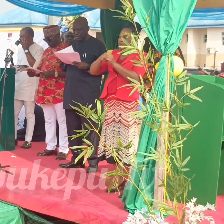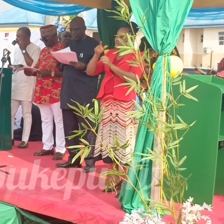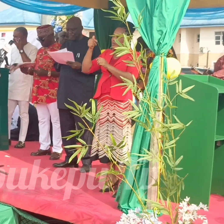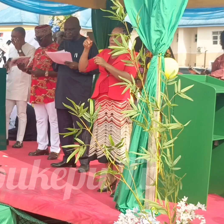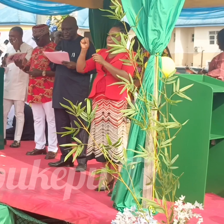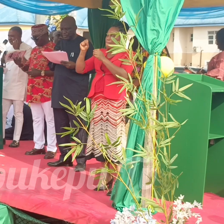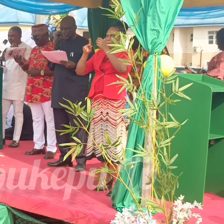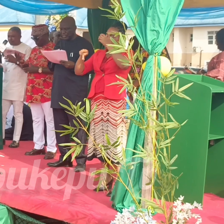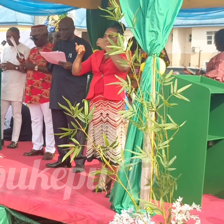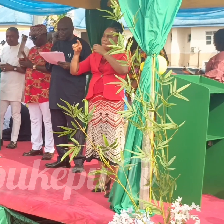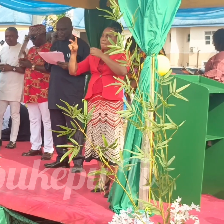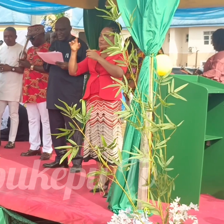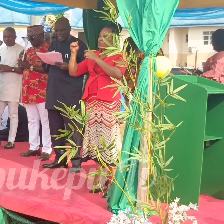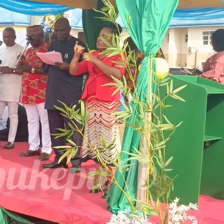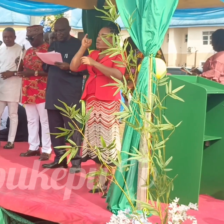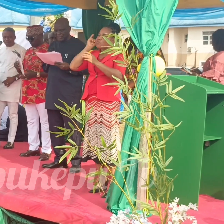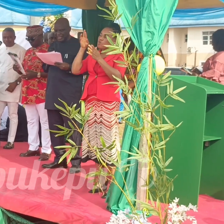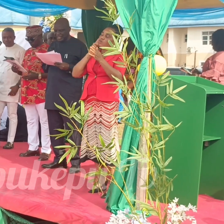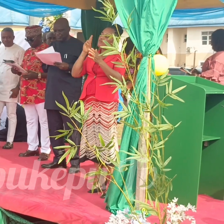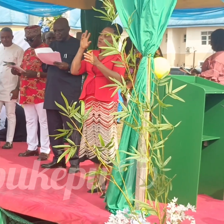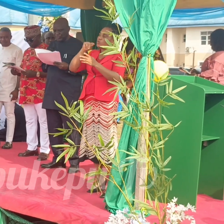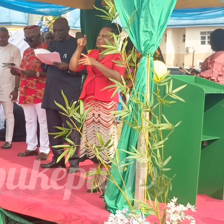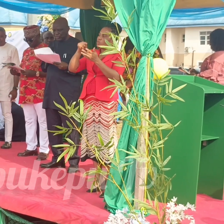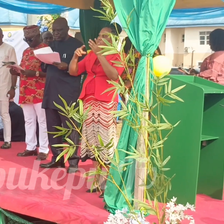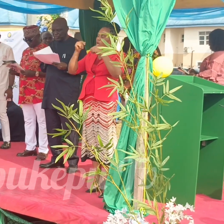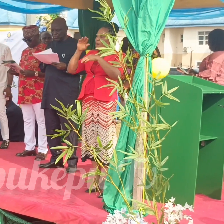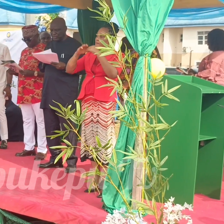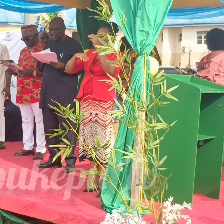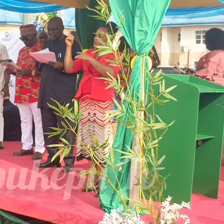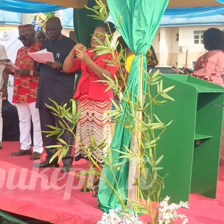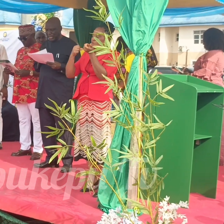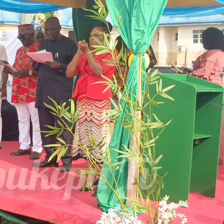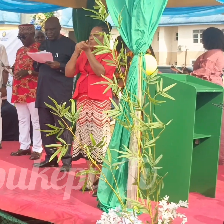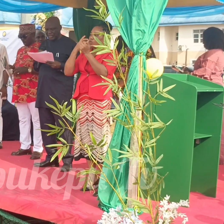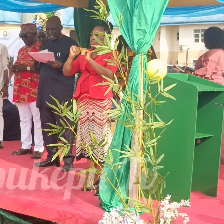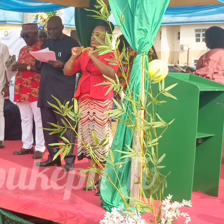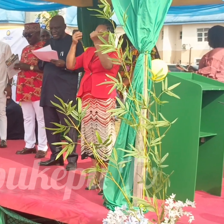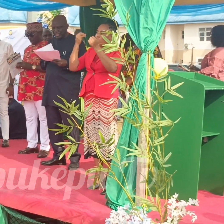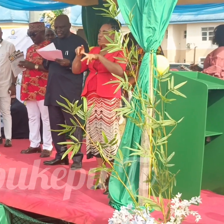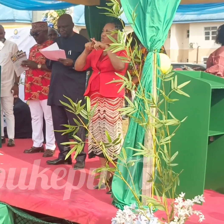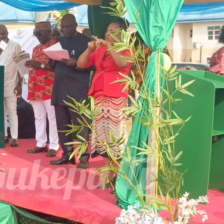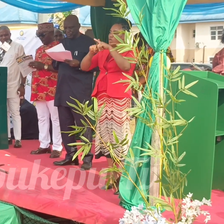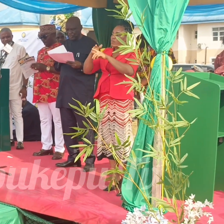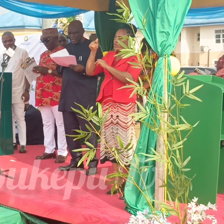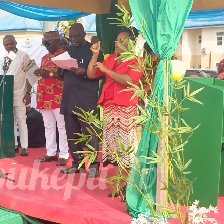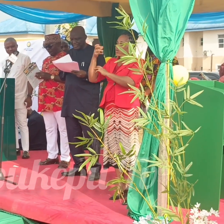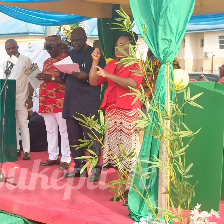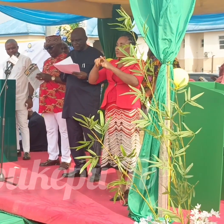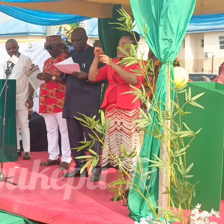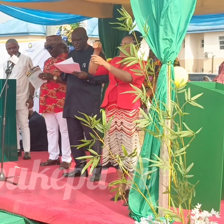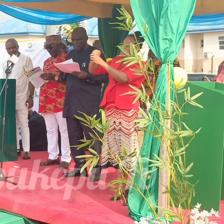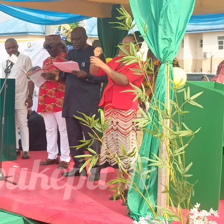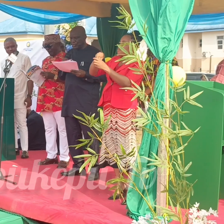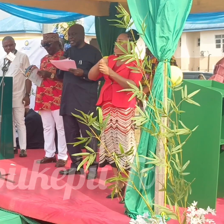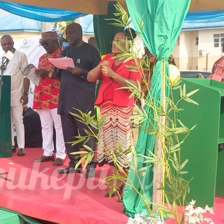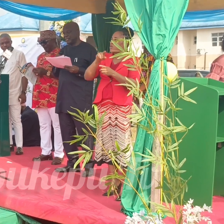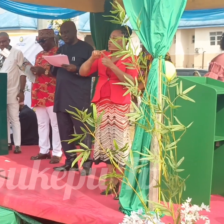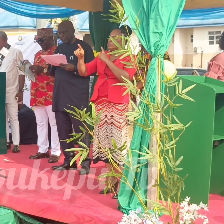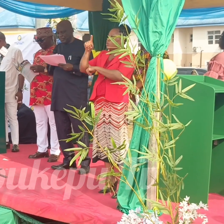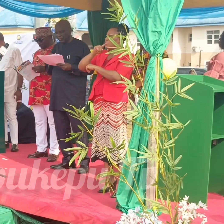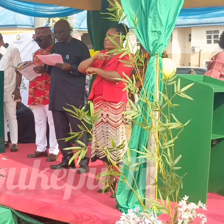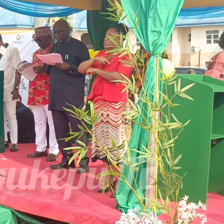Imo River to this power plant and built the gas infrastructure to support the supply of reliable gas to the plant. To